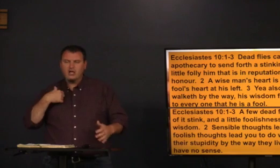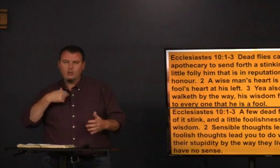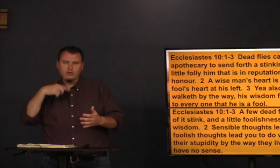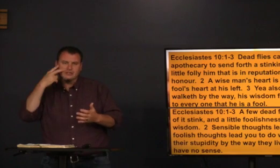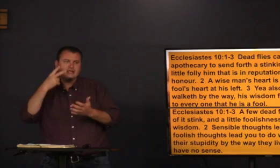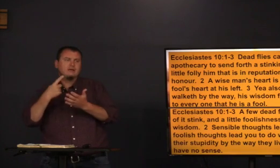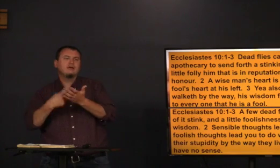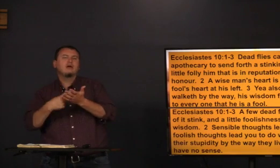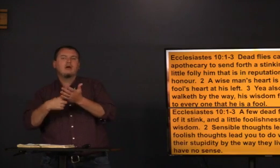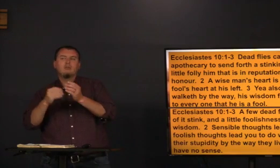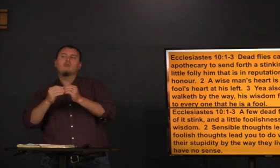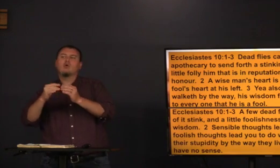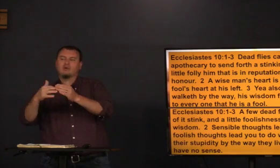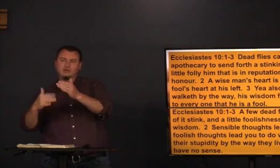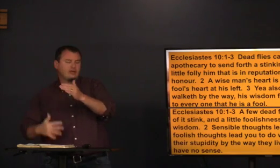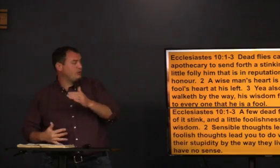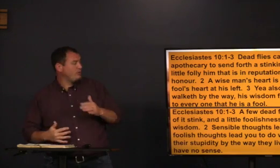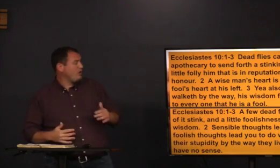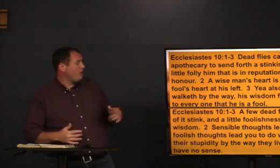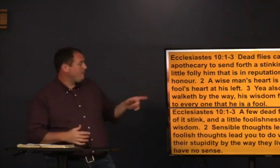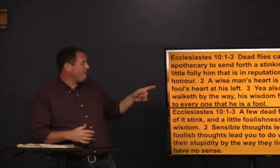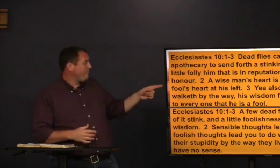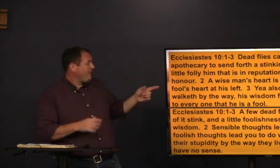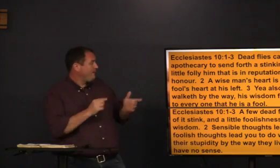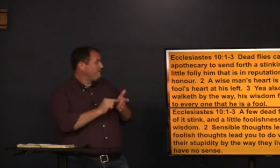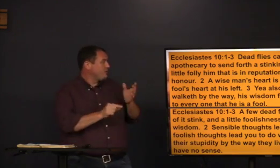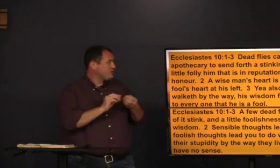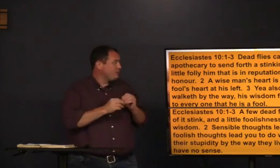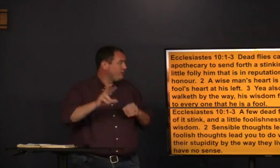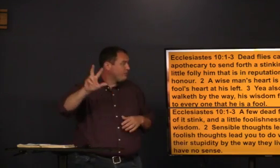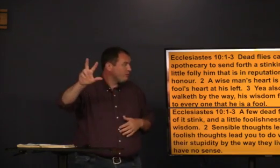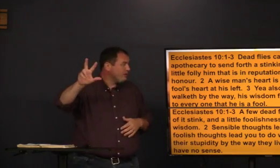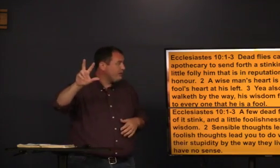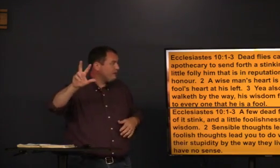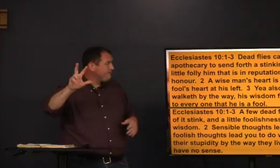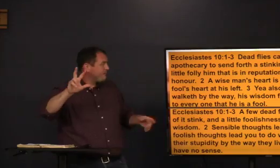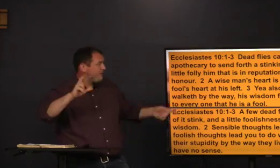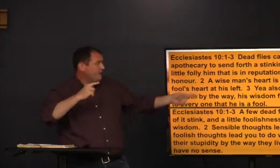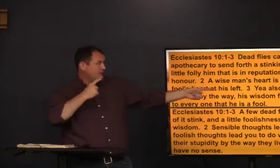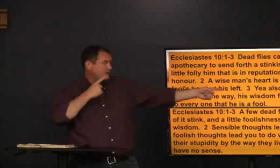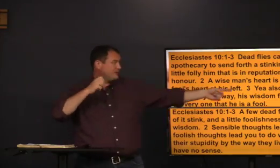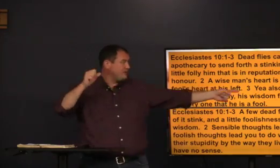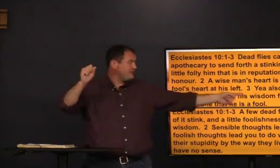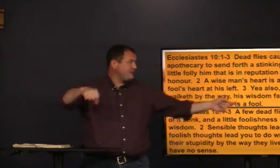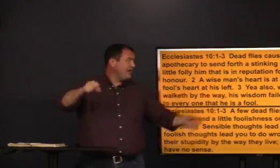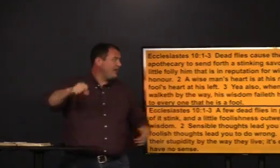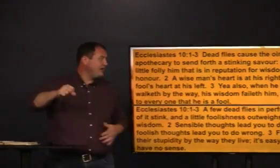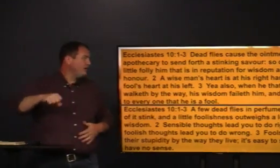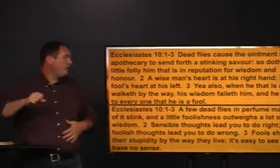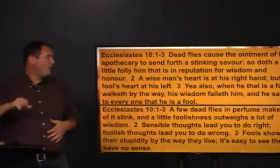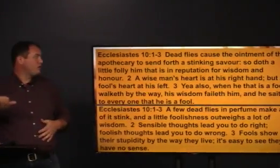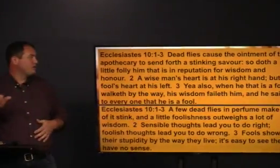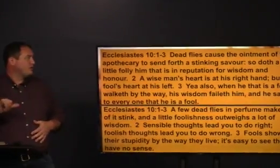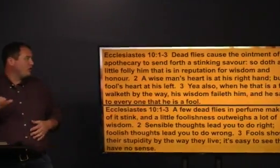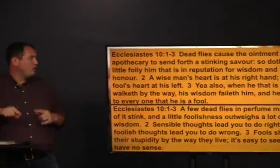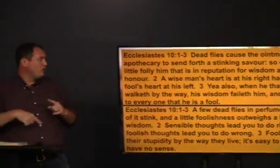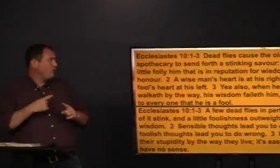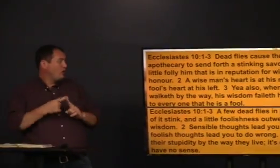And we'll see more as we go along. Verse number 3 says, Yea, also,